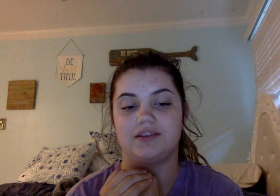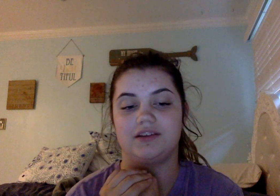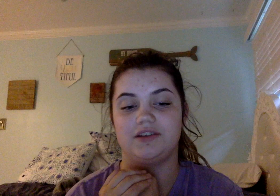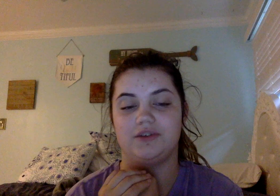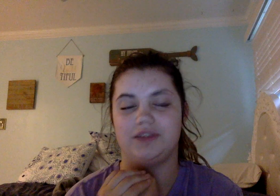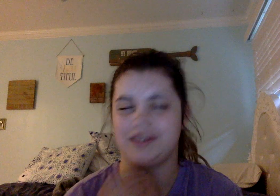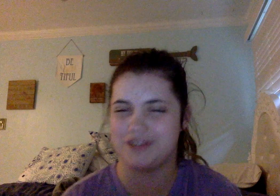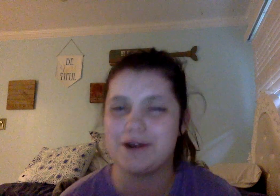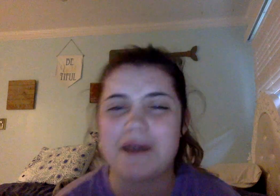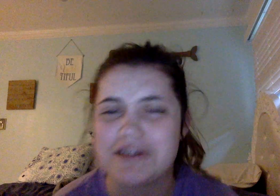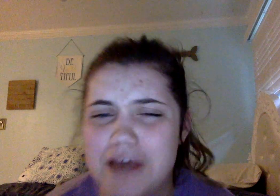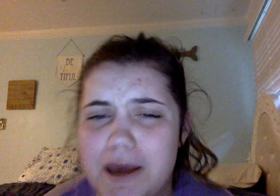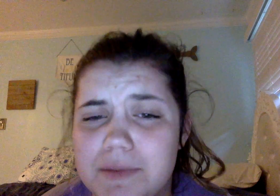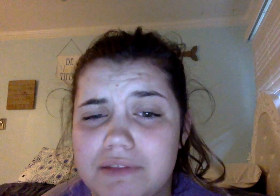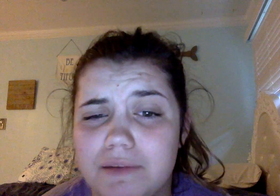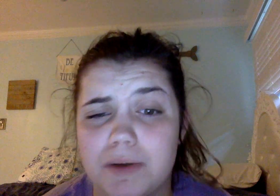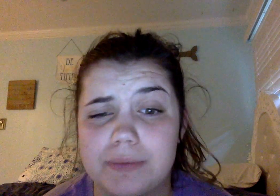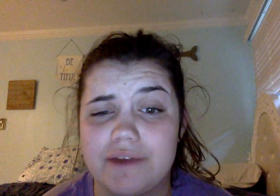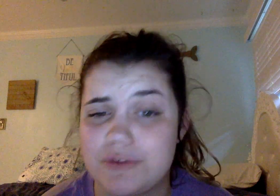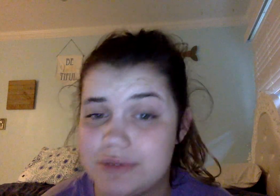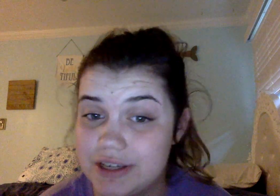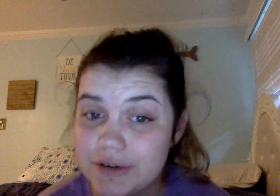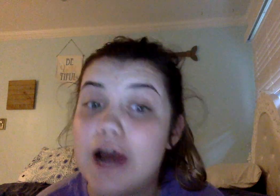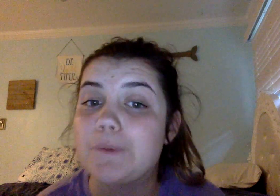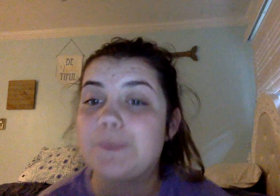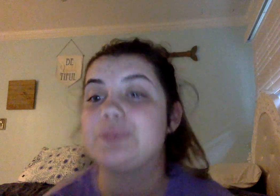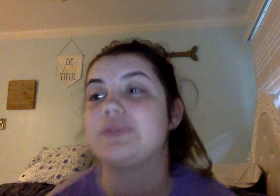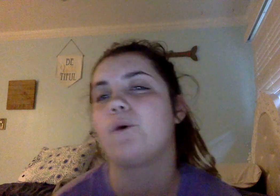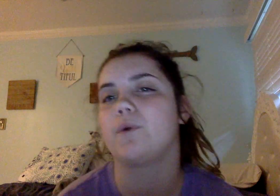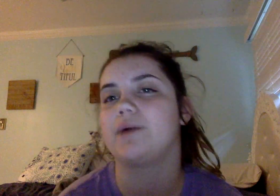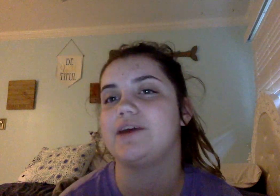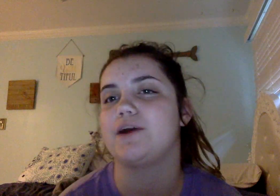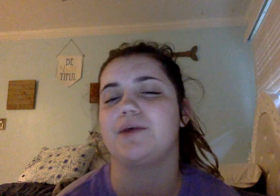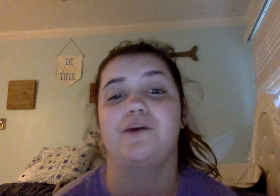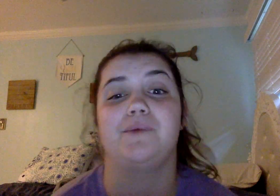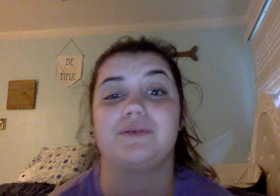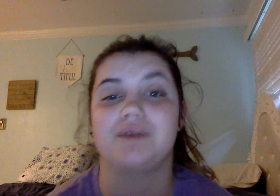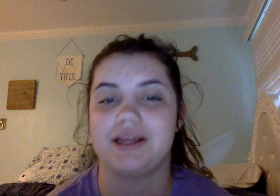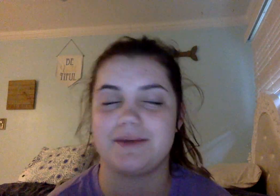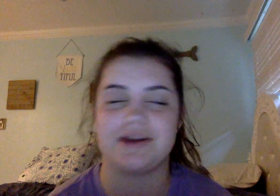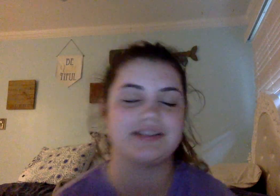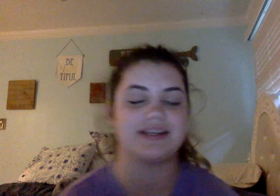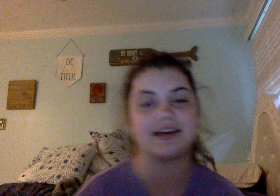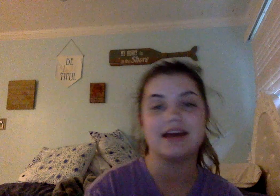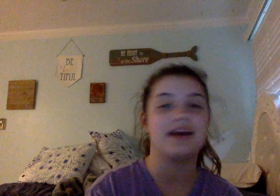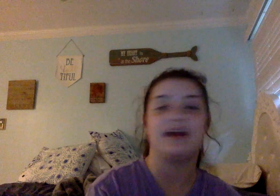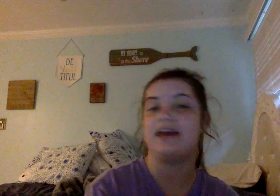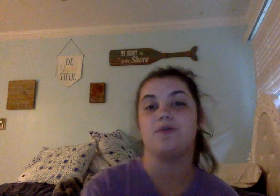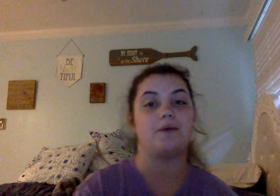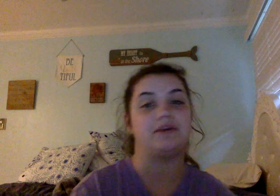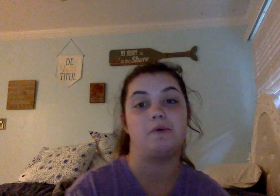you only get a certain amount of time and they'll probably give you a 0 or wake you up and it'll be really embarrassing. Either way, we don't want